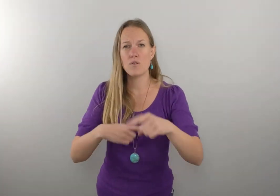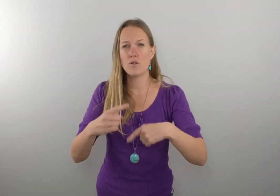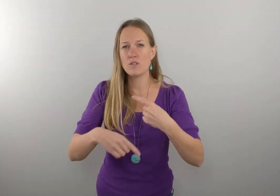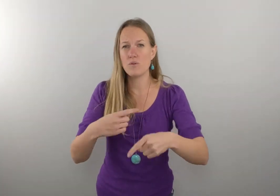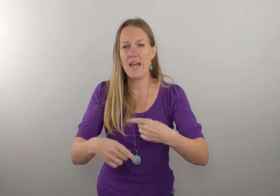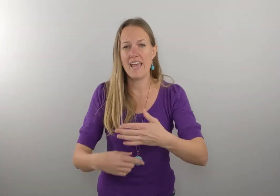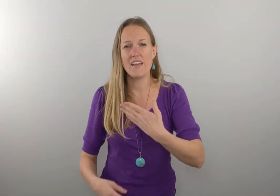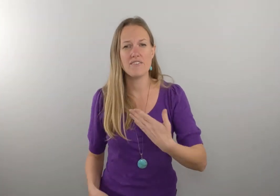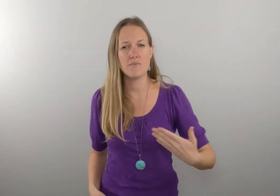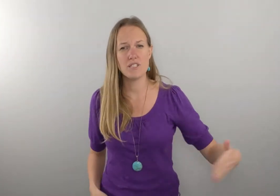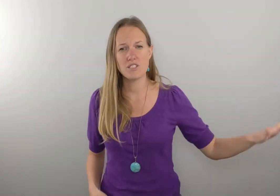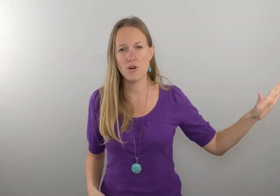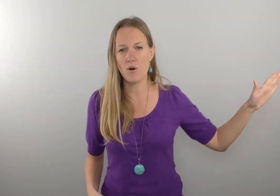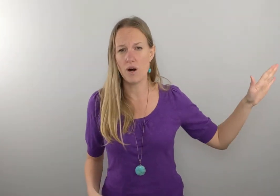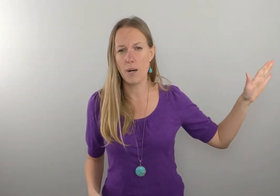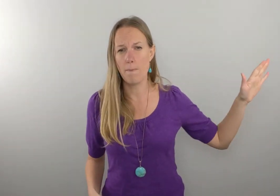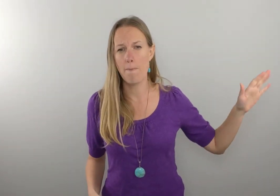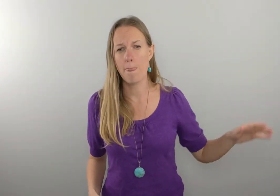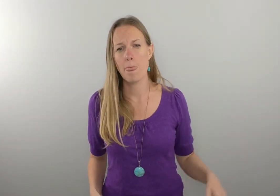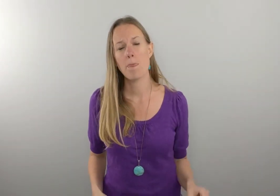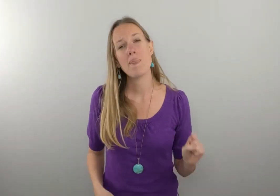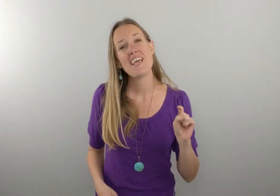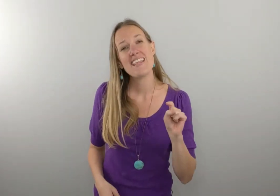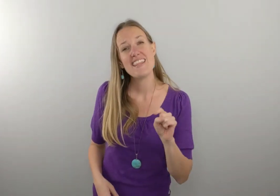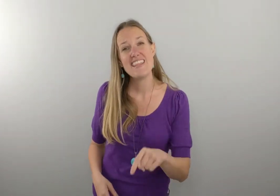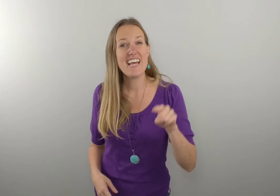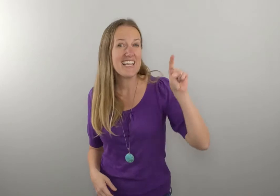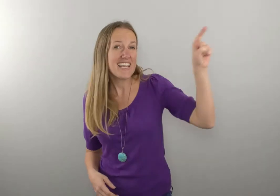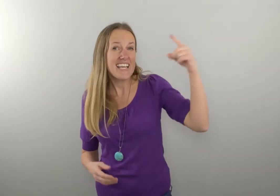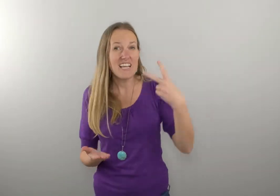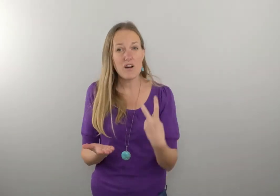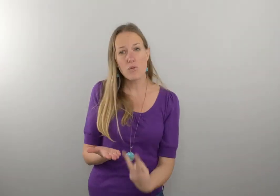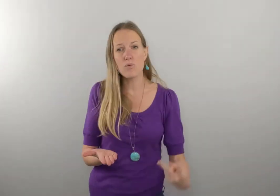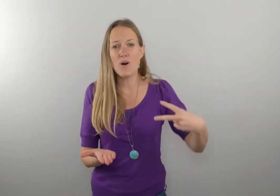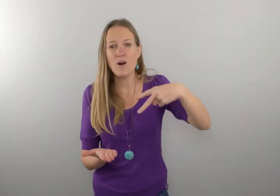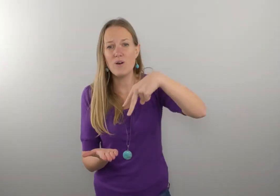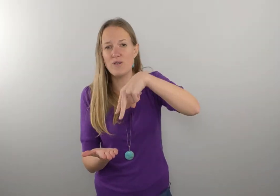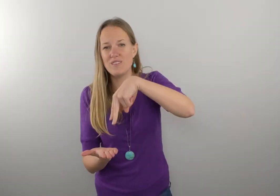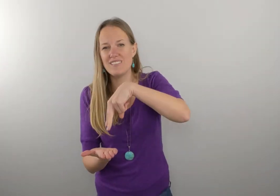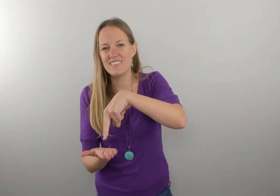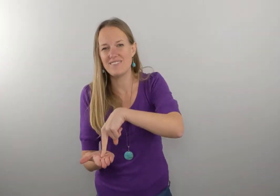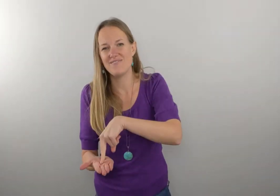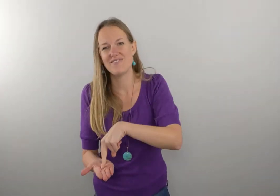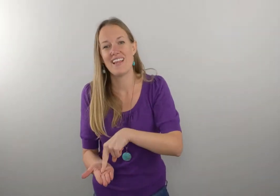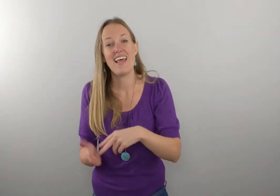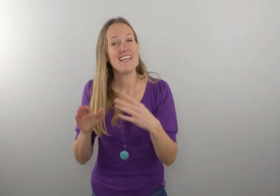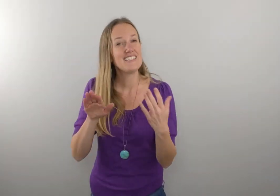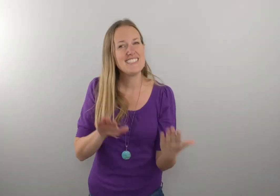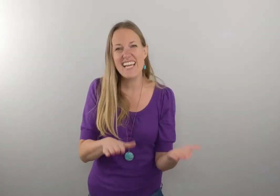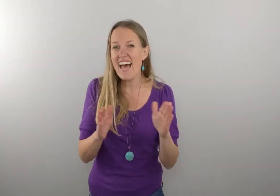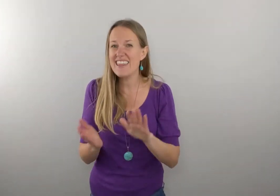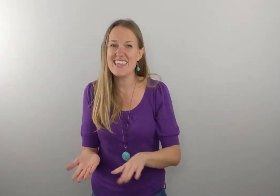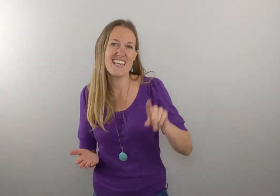rolled away from the door. Then he arose. Death